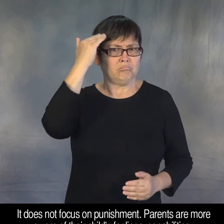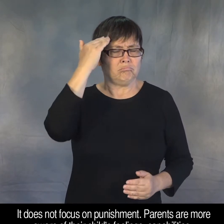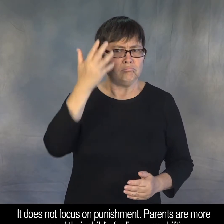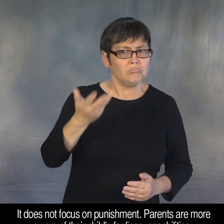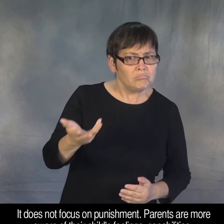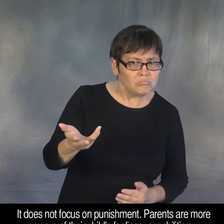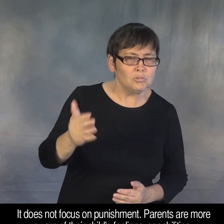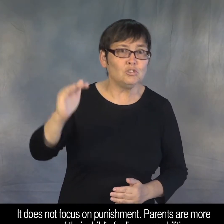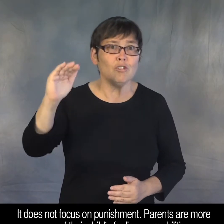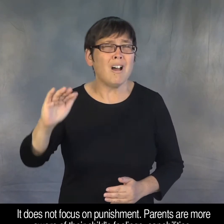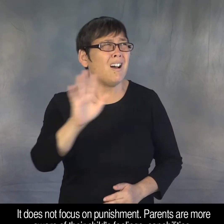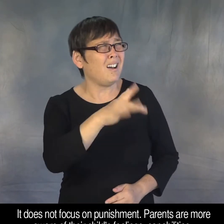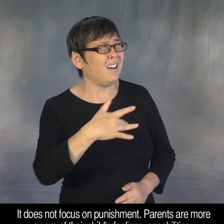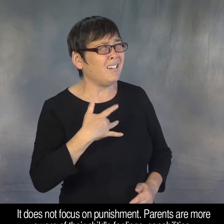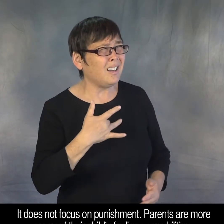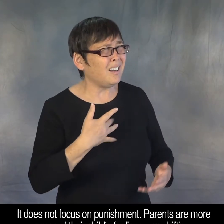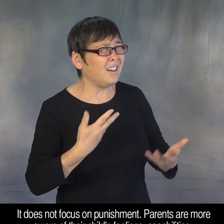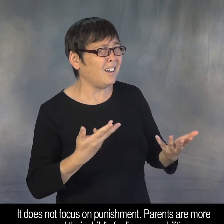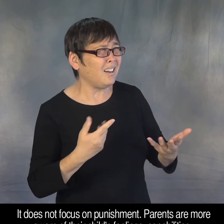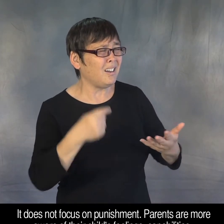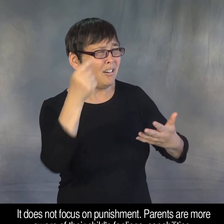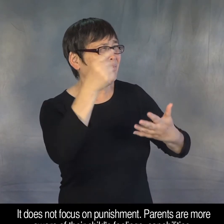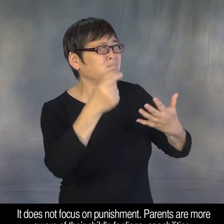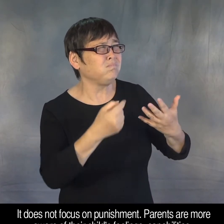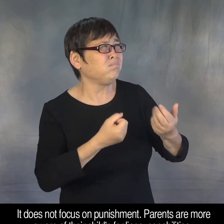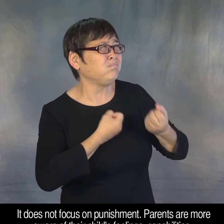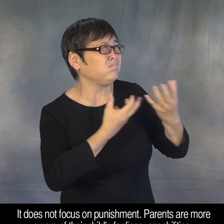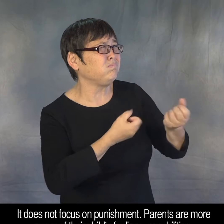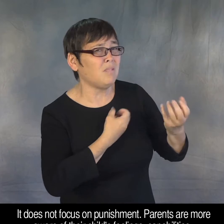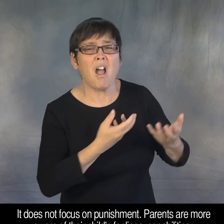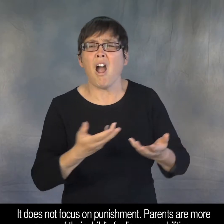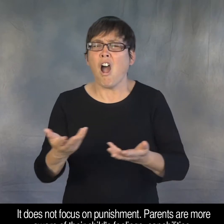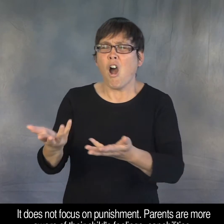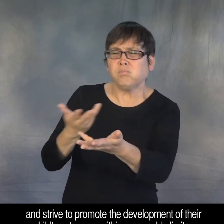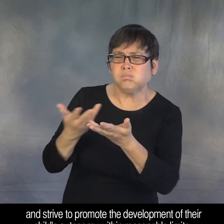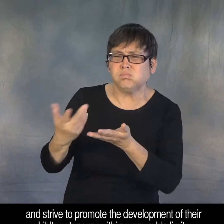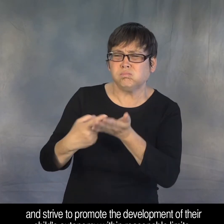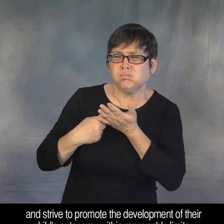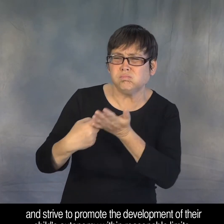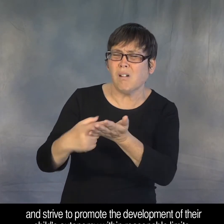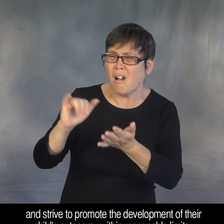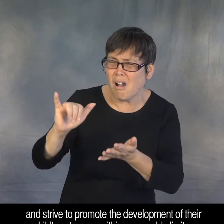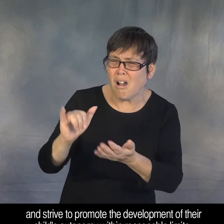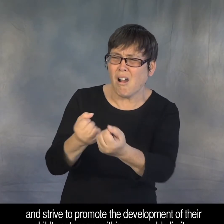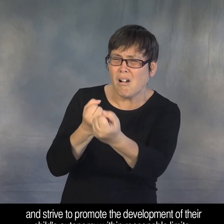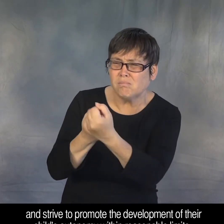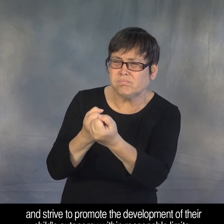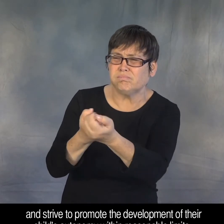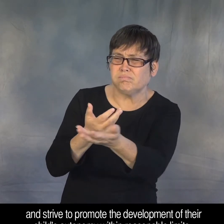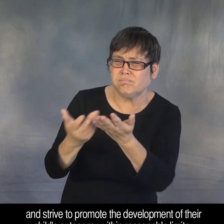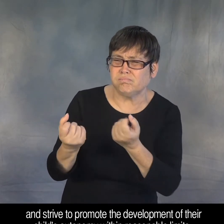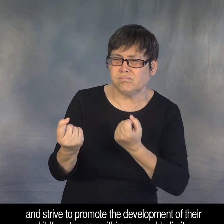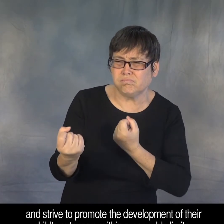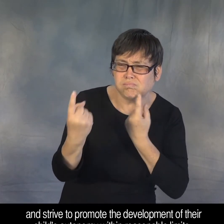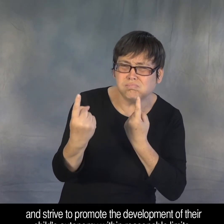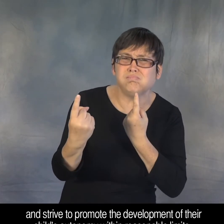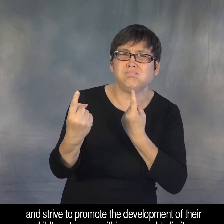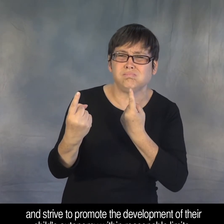Parents are more aware of their child's feelings, capabilities, and strive to promote the development of